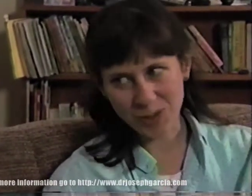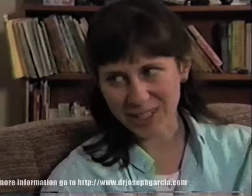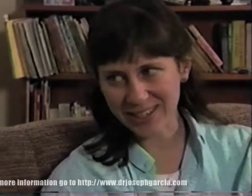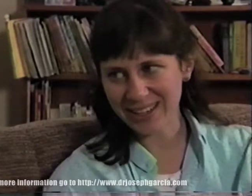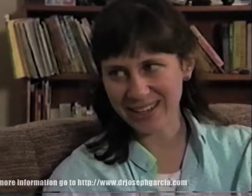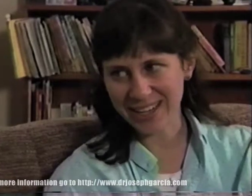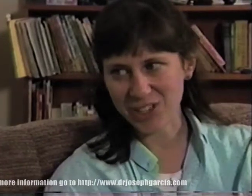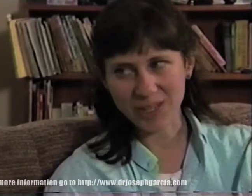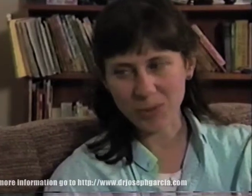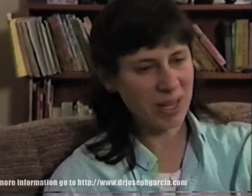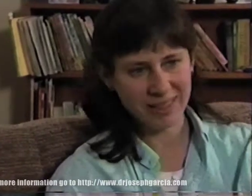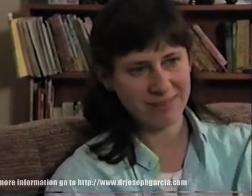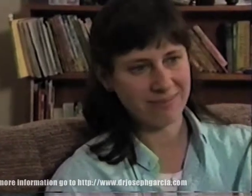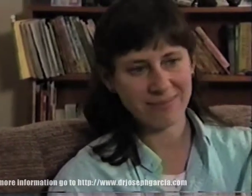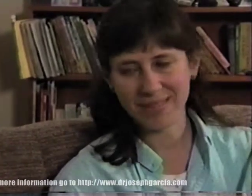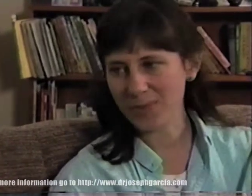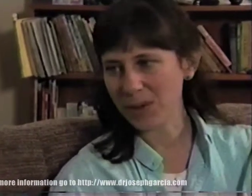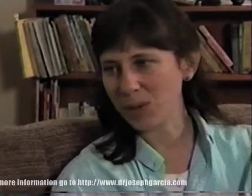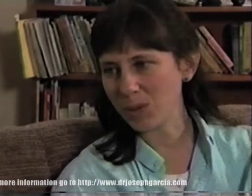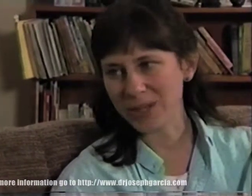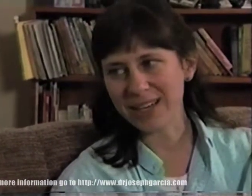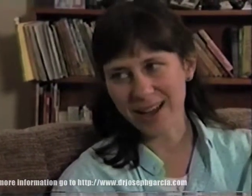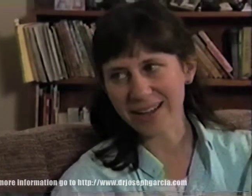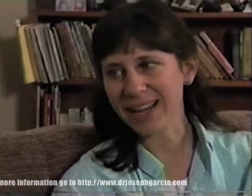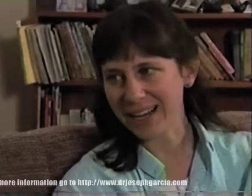it in action in a way that we would not have.